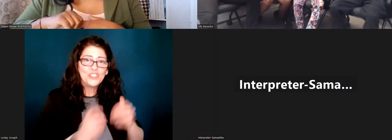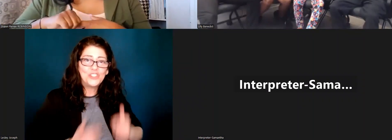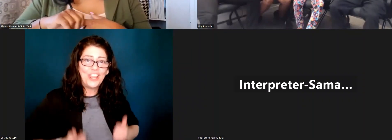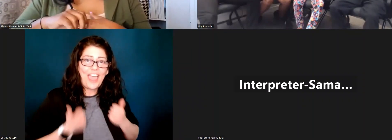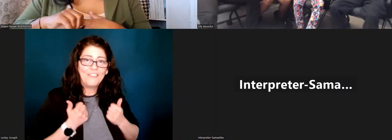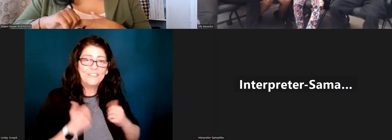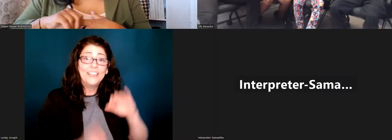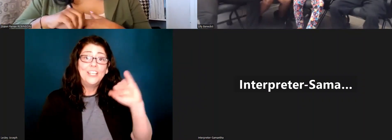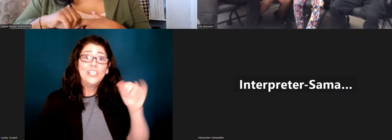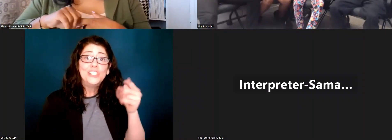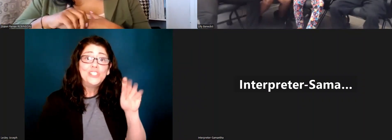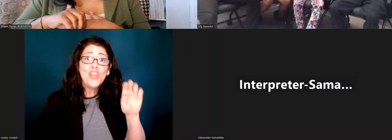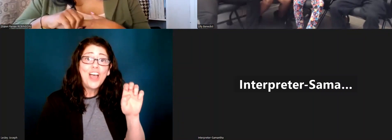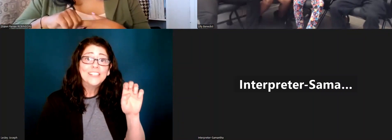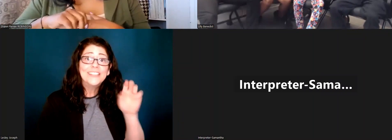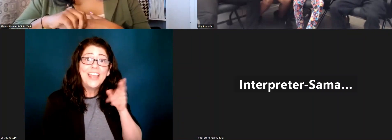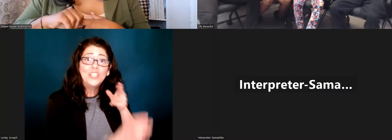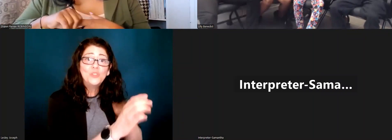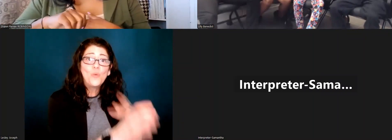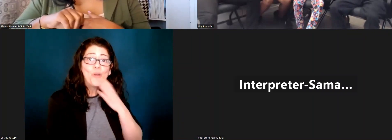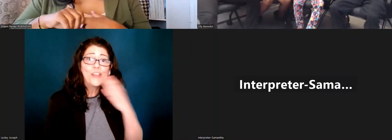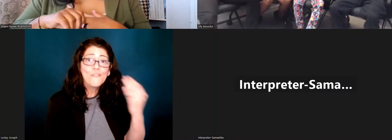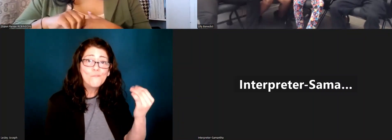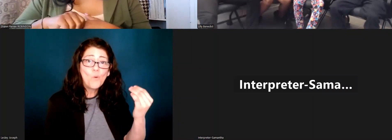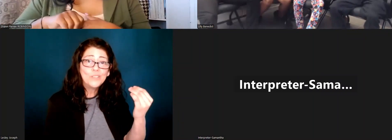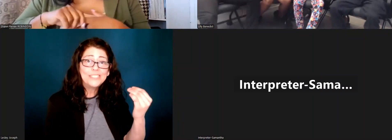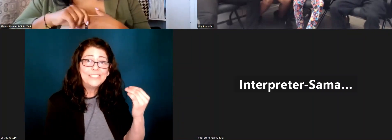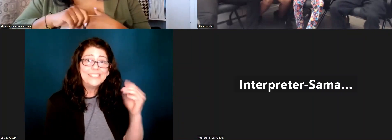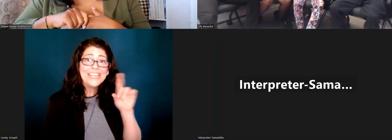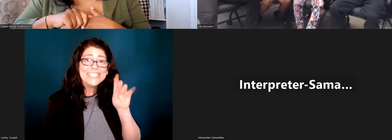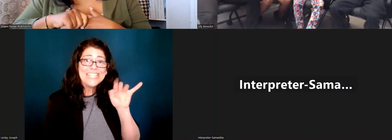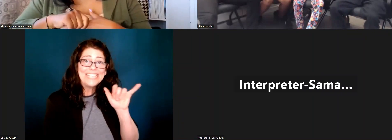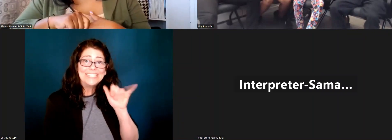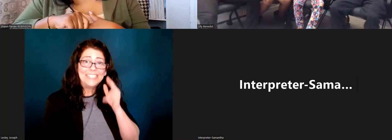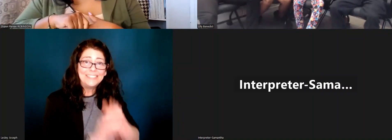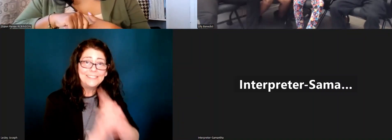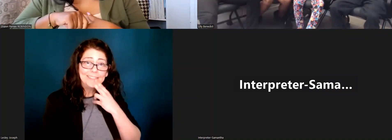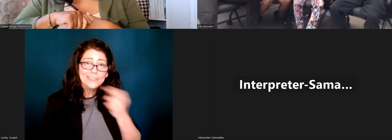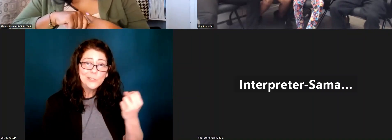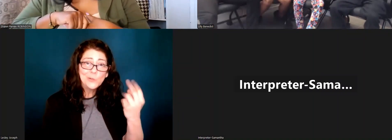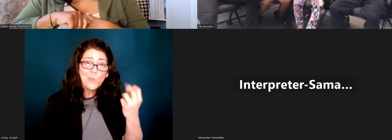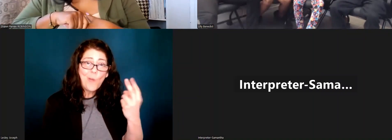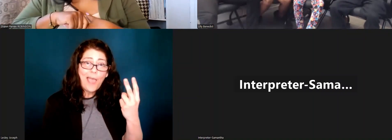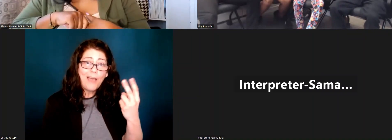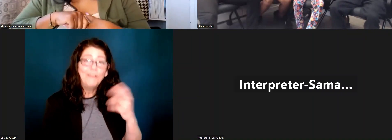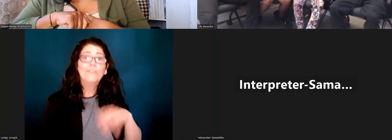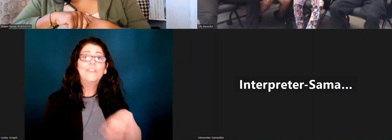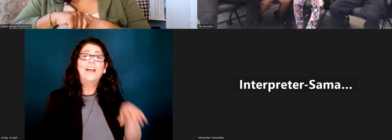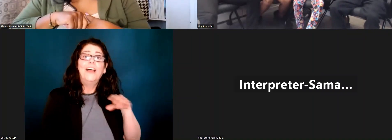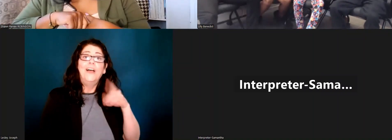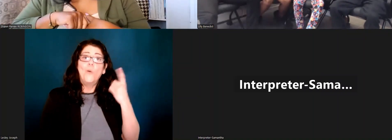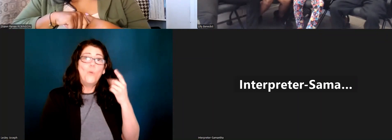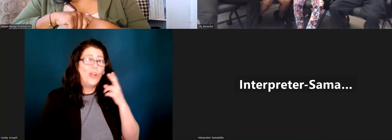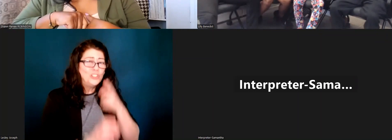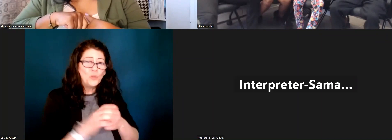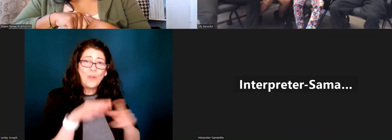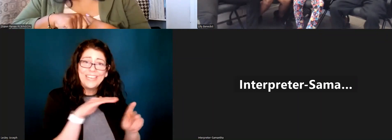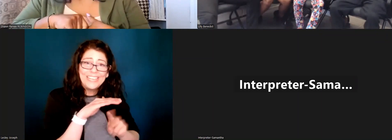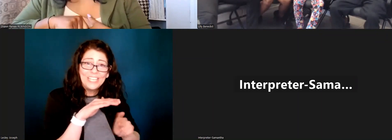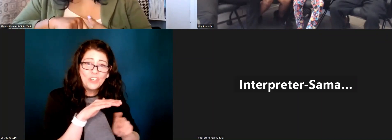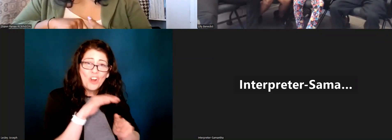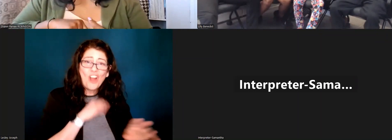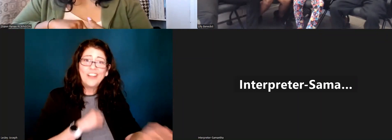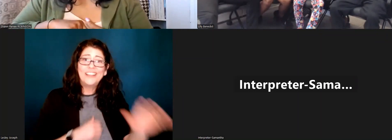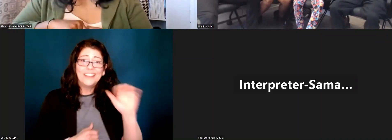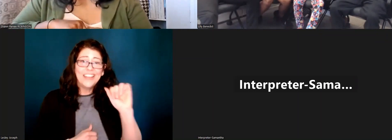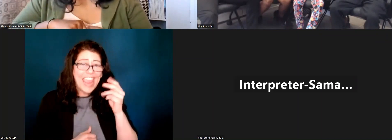14, Destiny at 12. We have a kindergartner starter, and Angel, I think you started when you